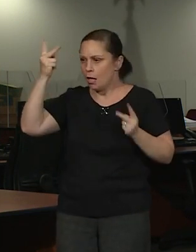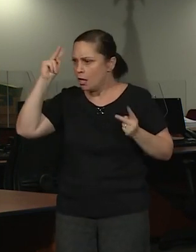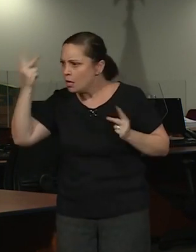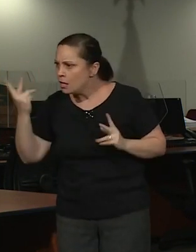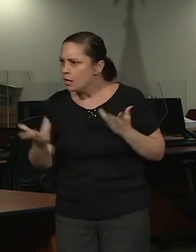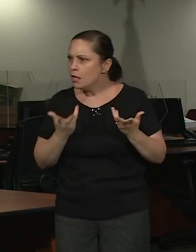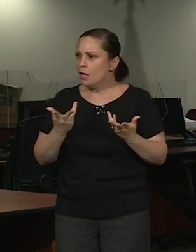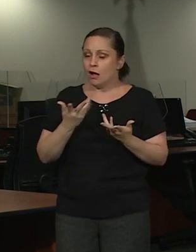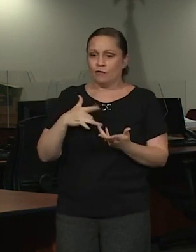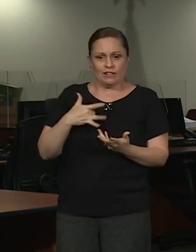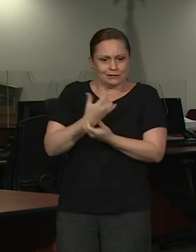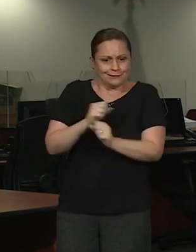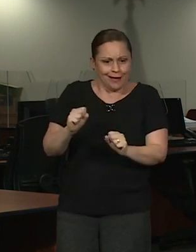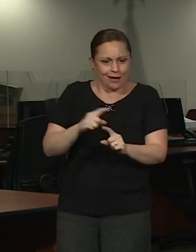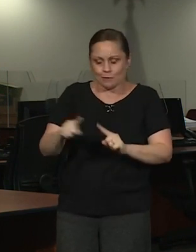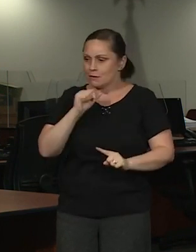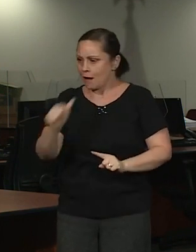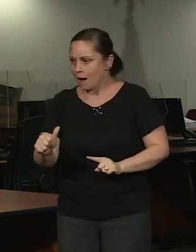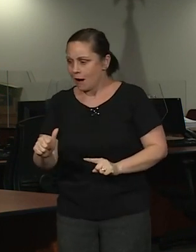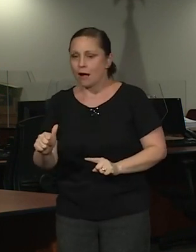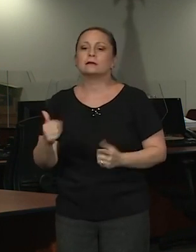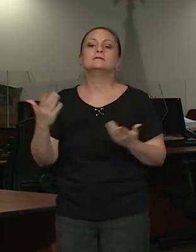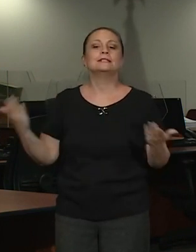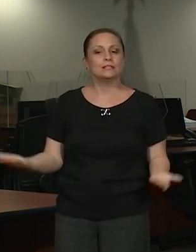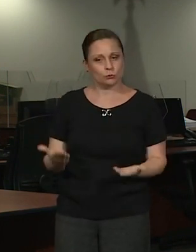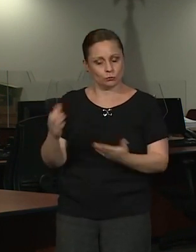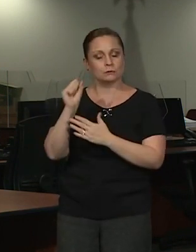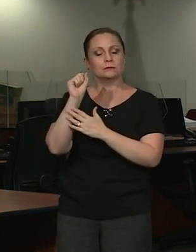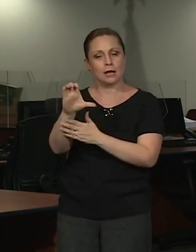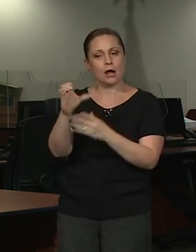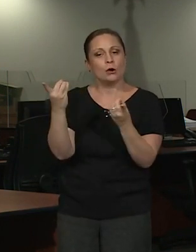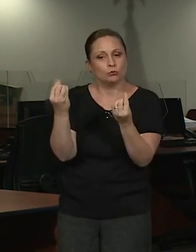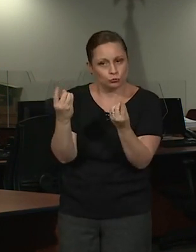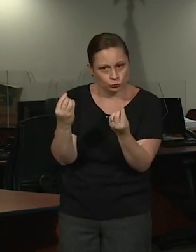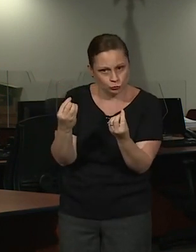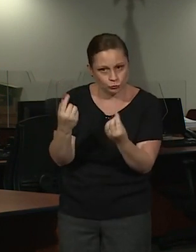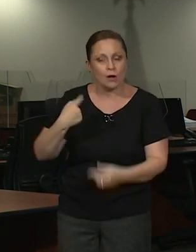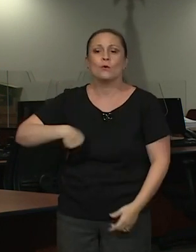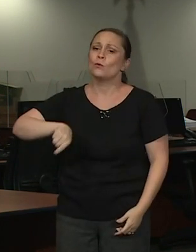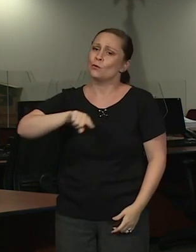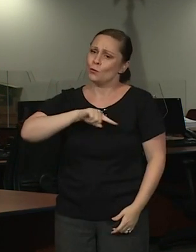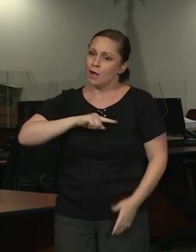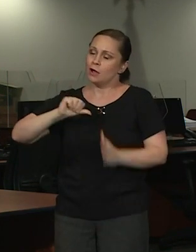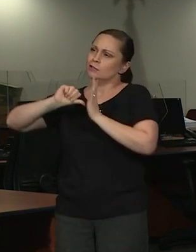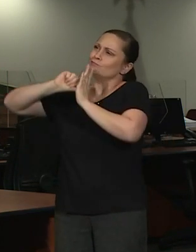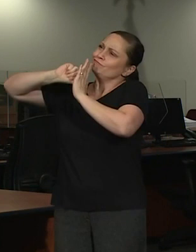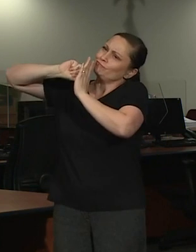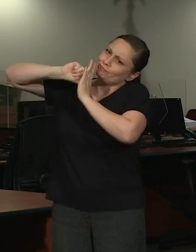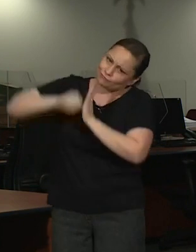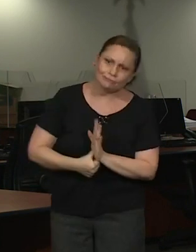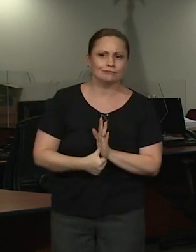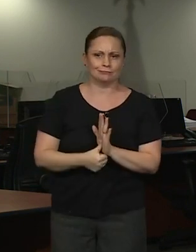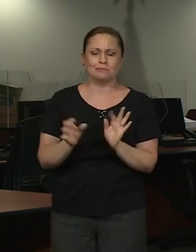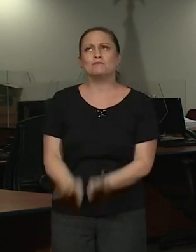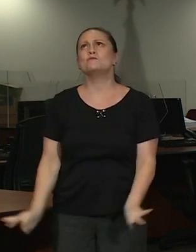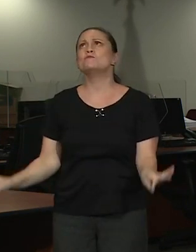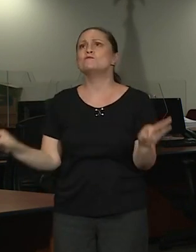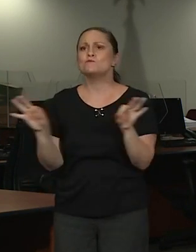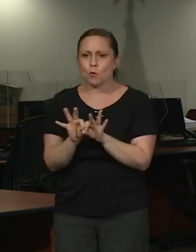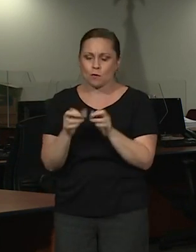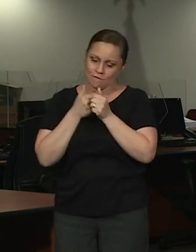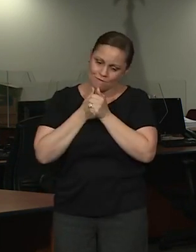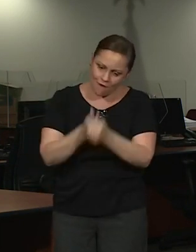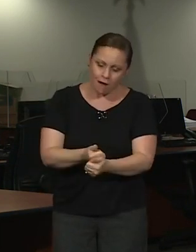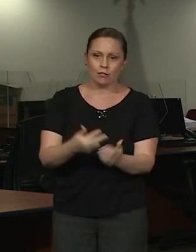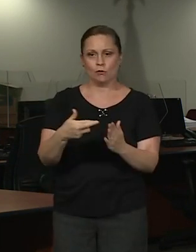tell you what we're doing in South Carolina is we are telling you in the strongest, most urgent terms, follow these rules,